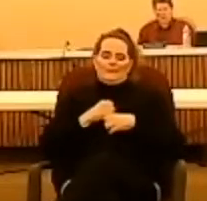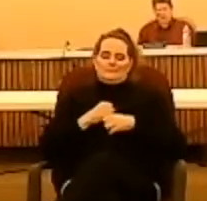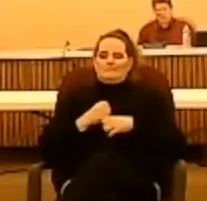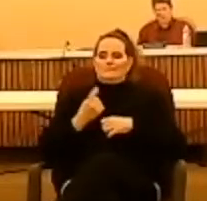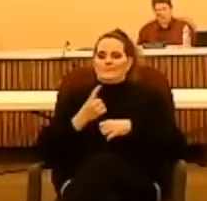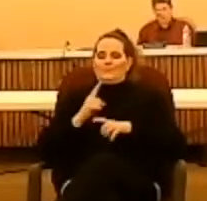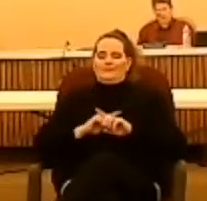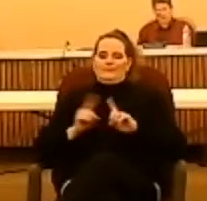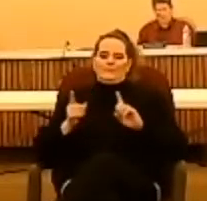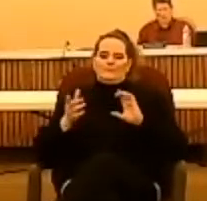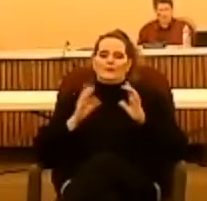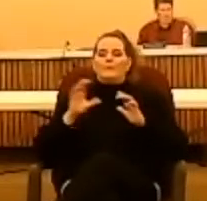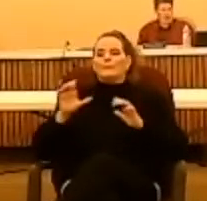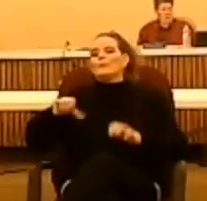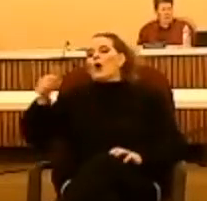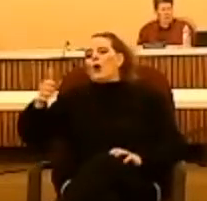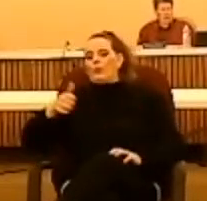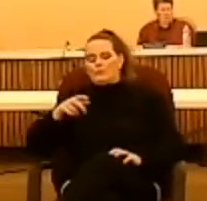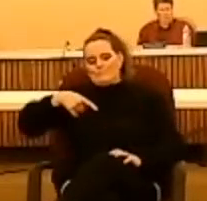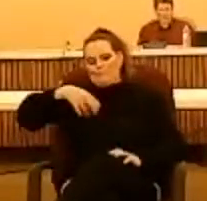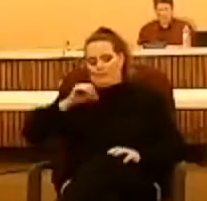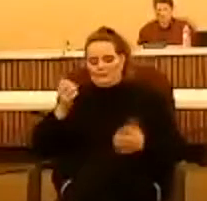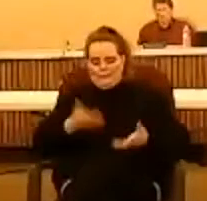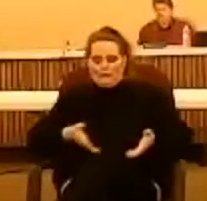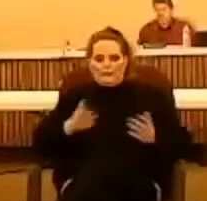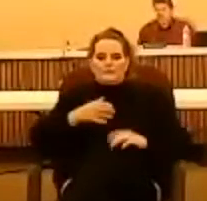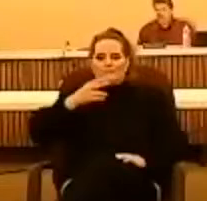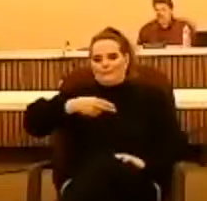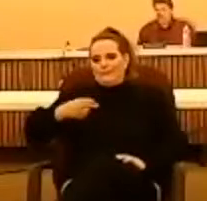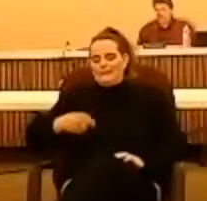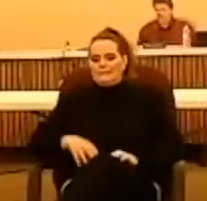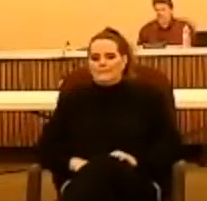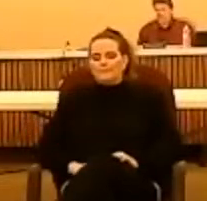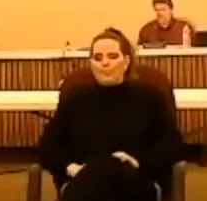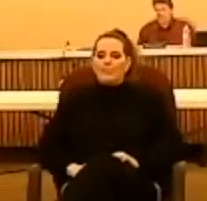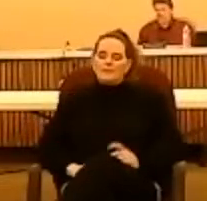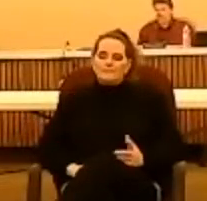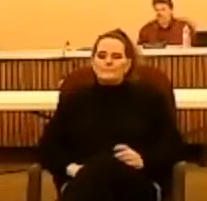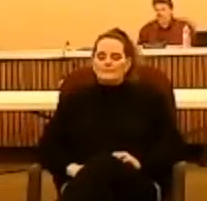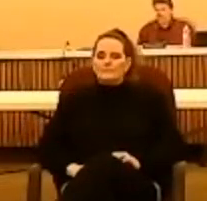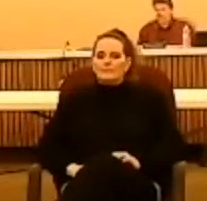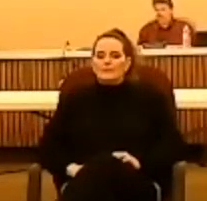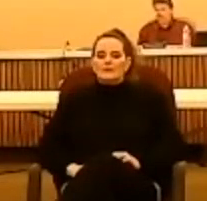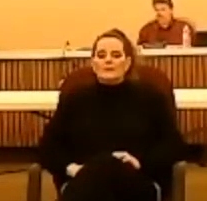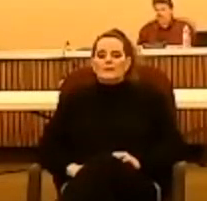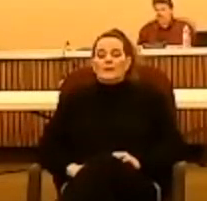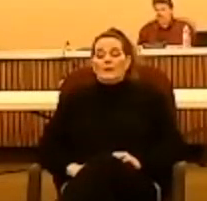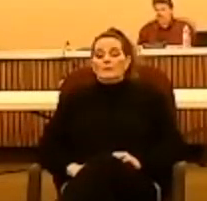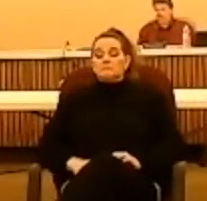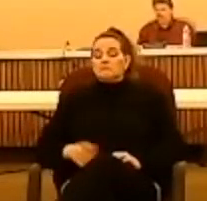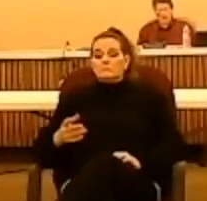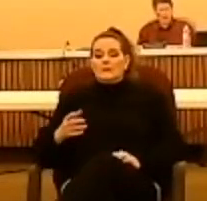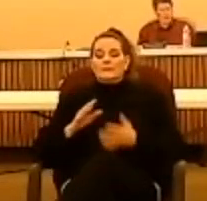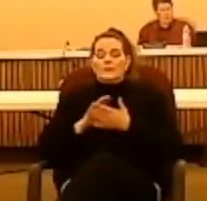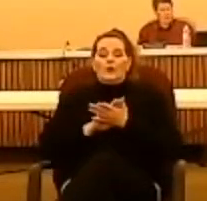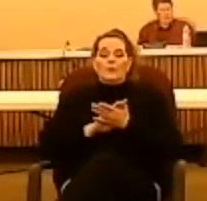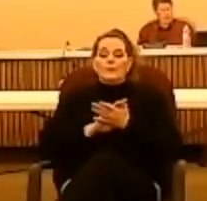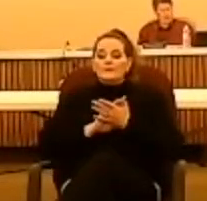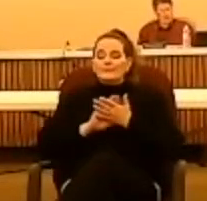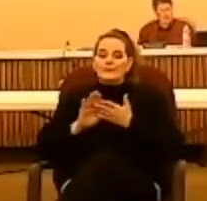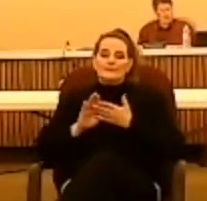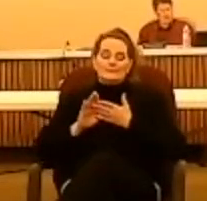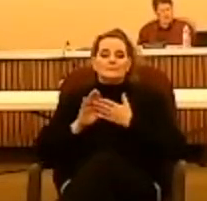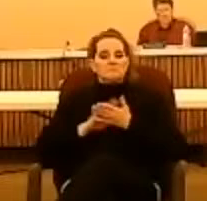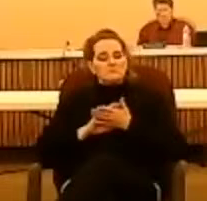then like a stone dust path around through it. So they've done some really nice initial layout,